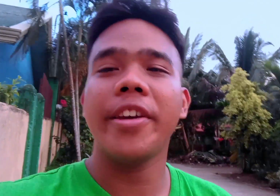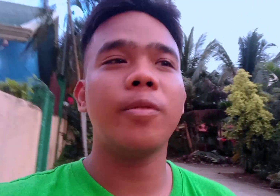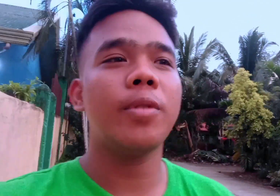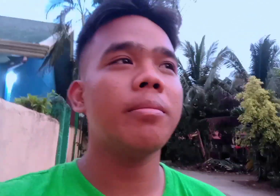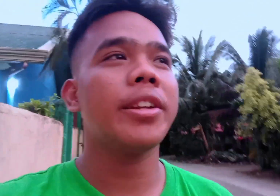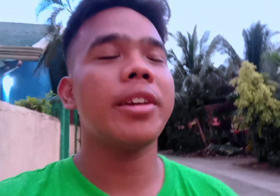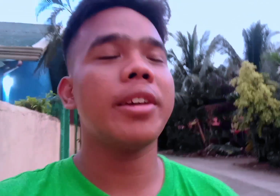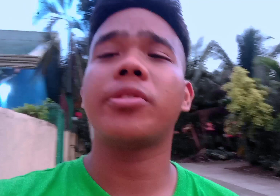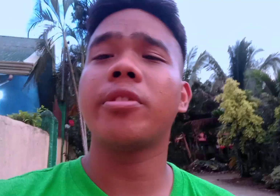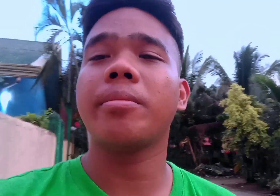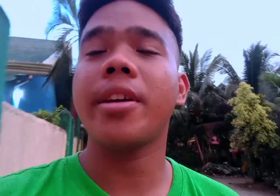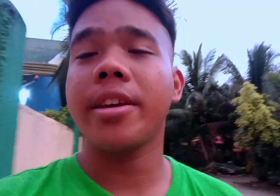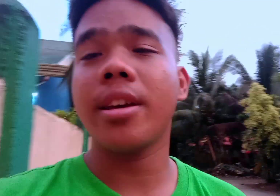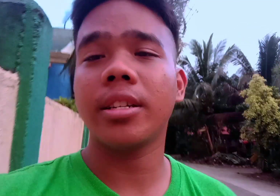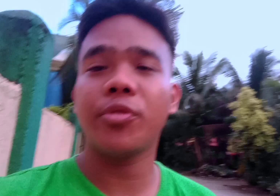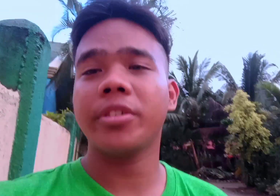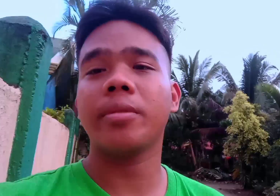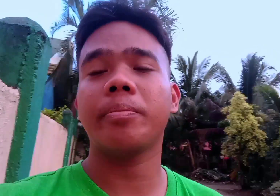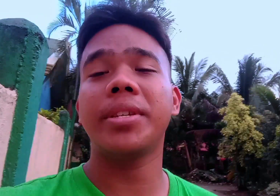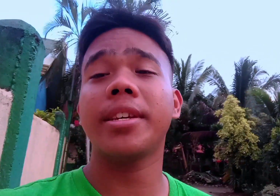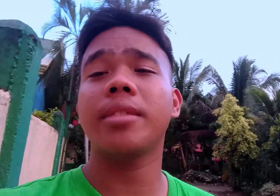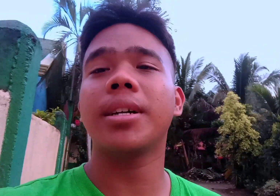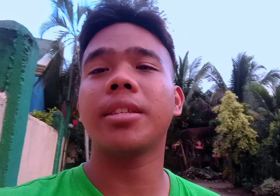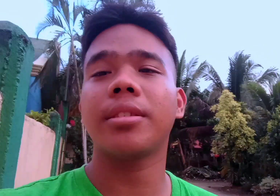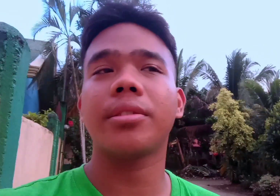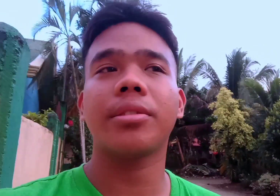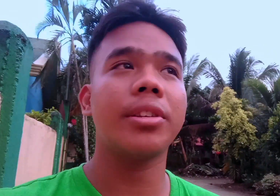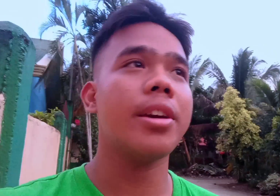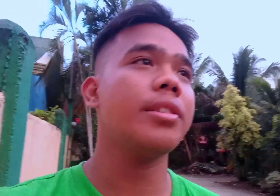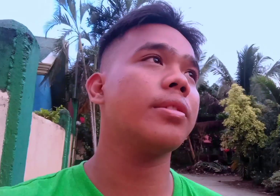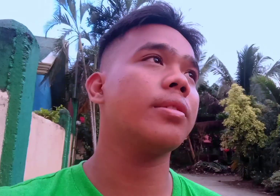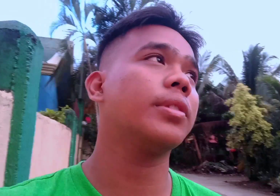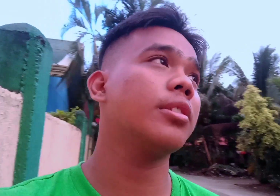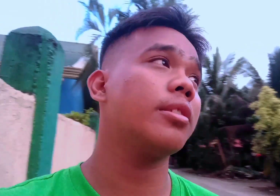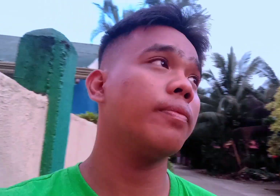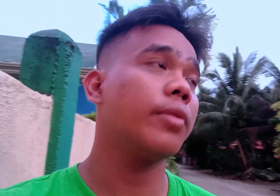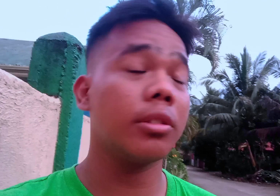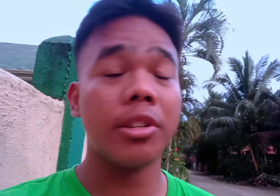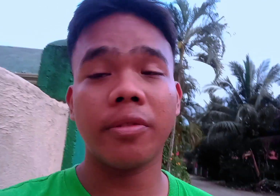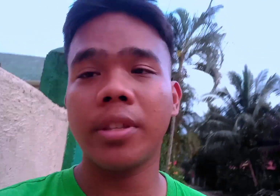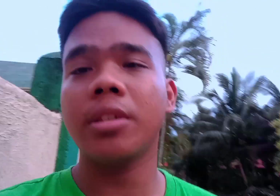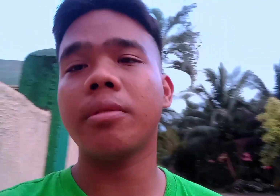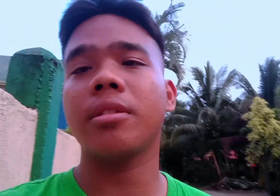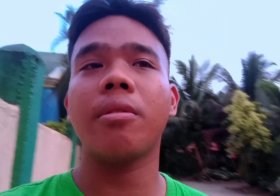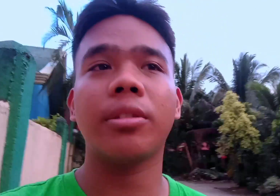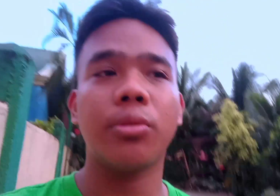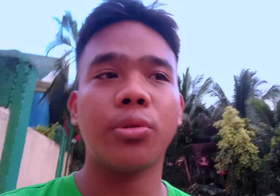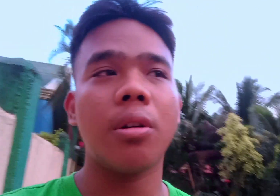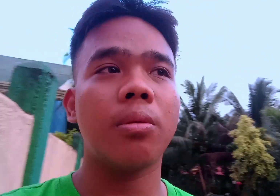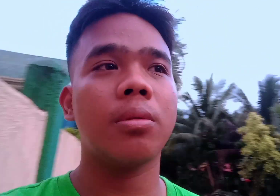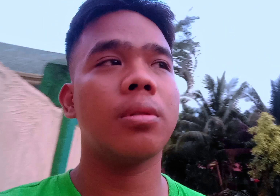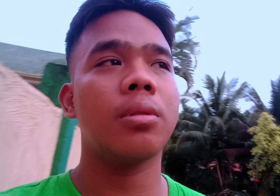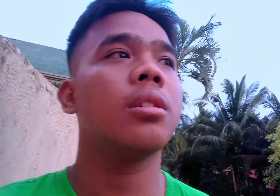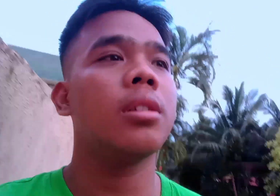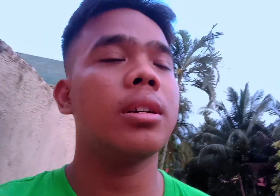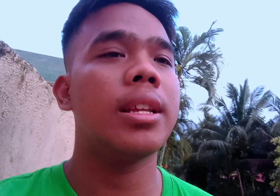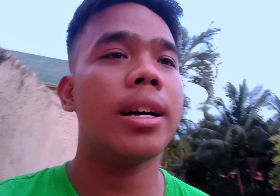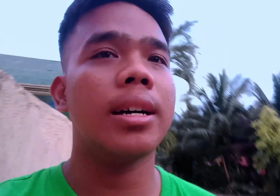Good day everyone, my name is Jeremy A. Anib Jr. of BCED Mathematics 3A. So for today's video, we're going to show